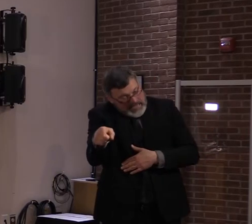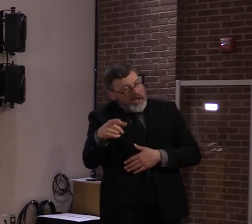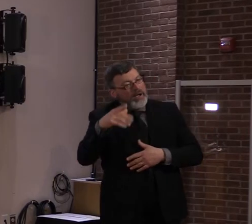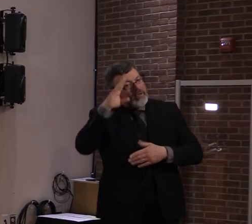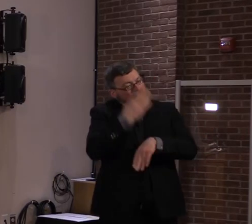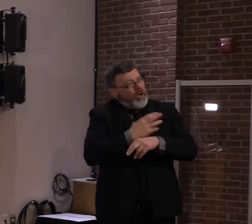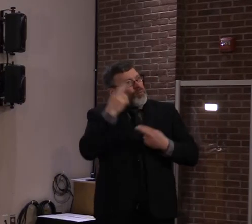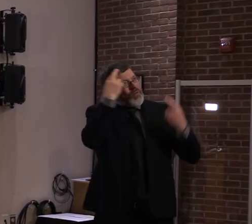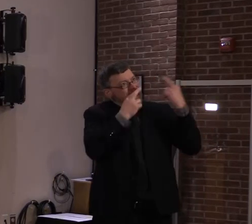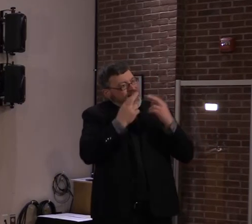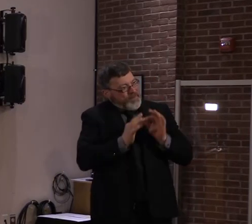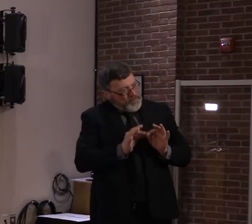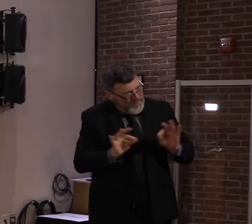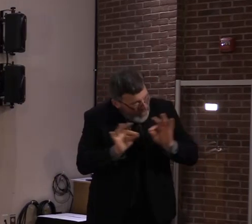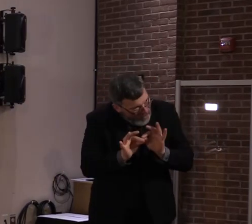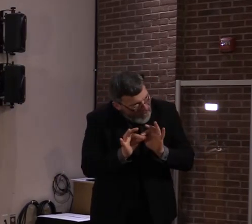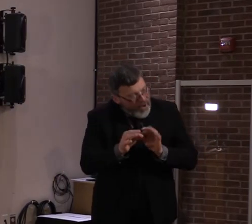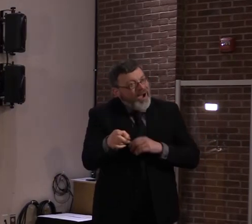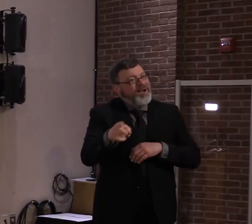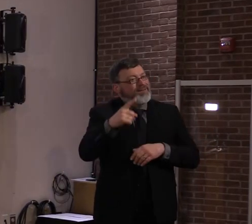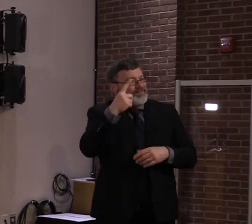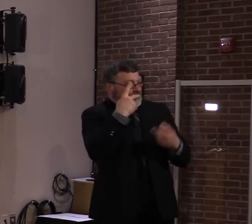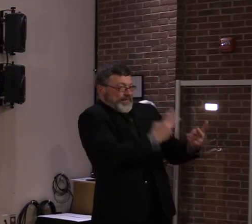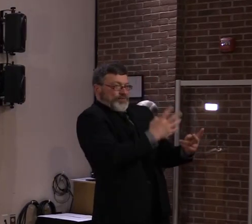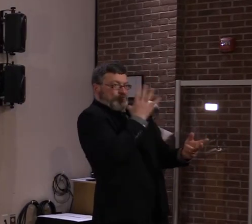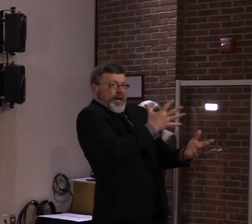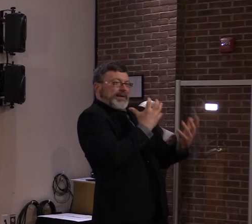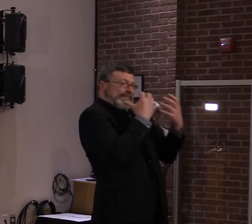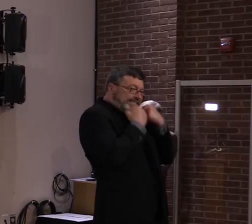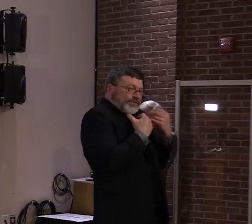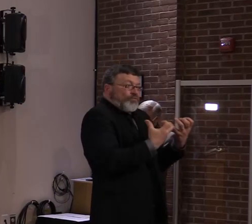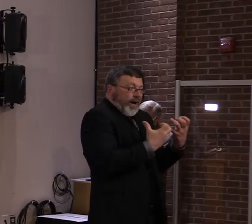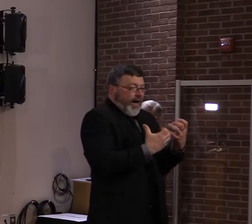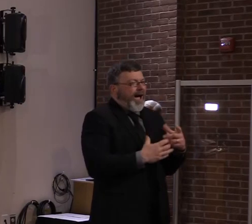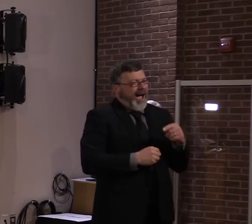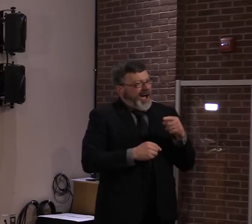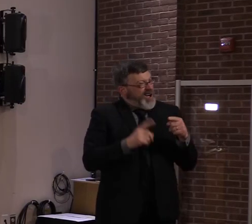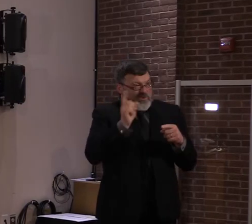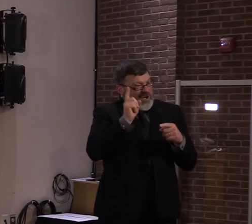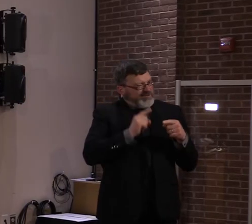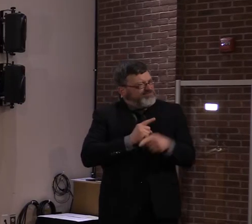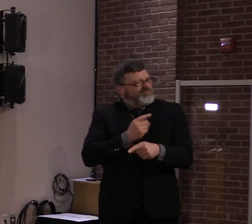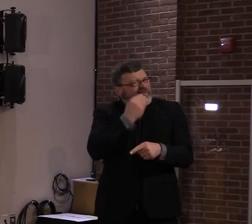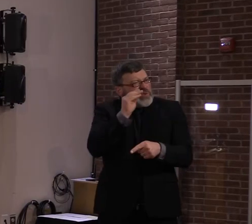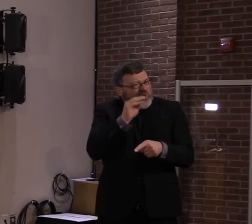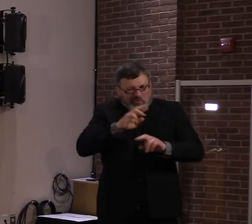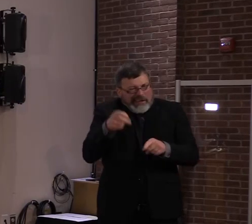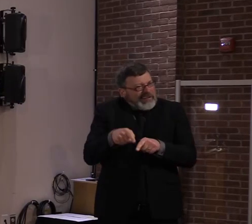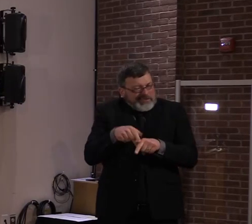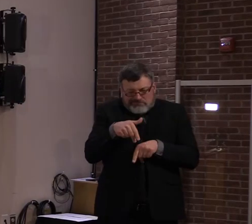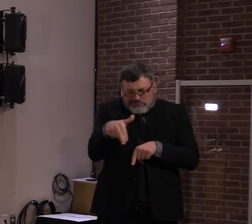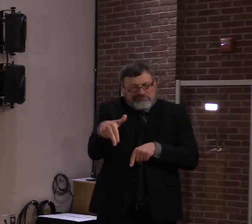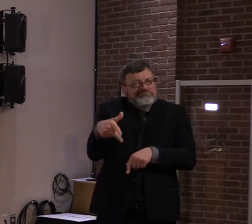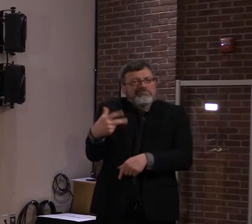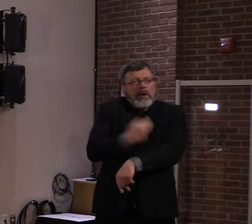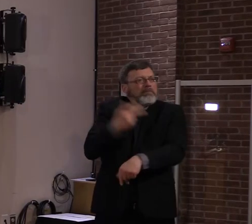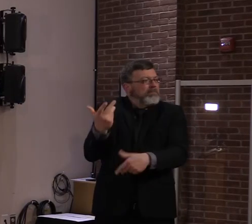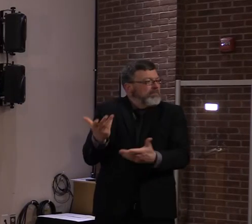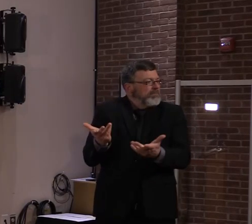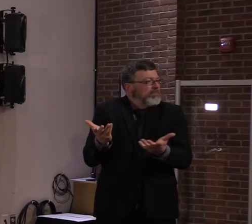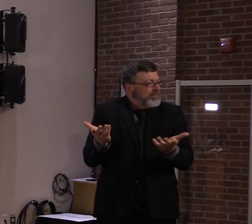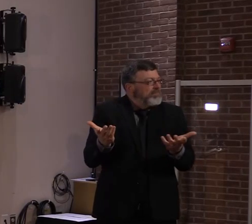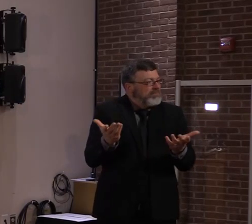thing. Which brings me to thinking about anything you can do to make it easier for someone else to get vaccinated. Whether